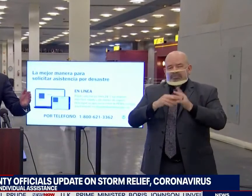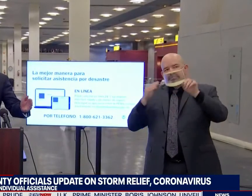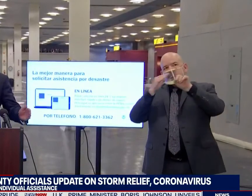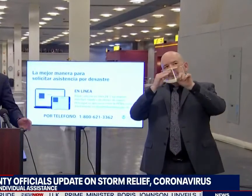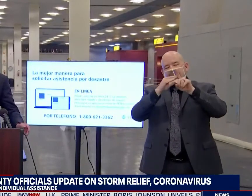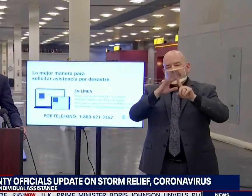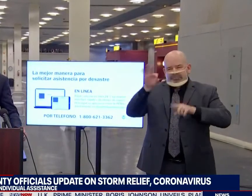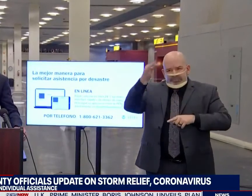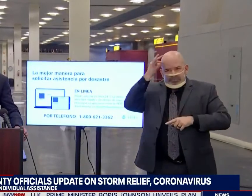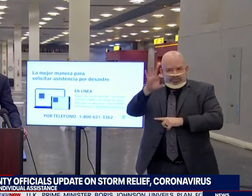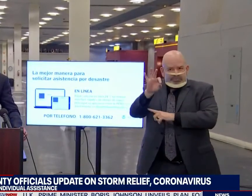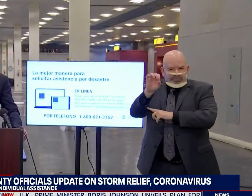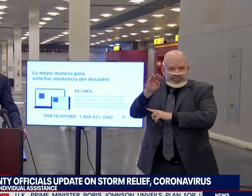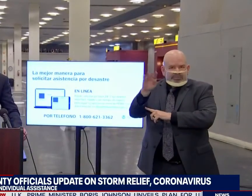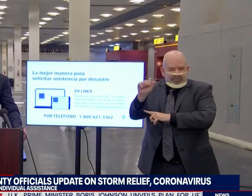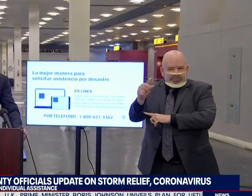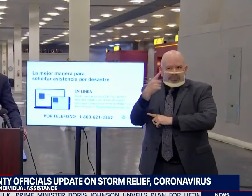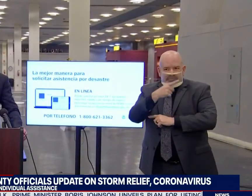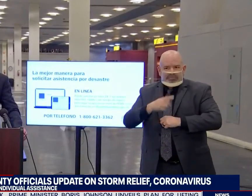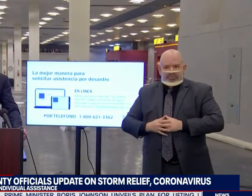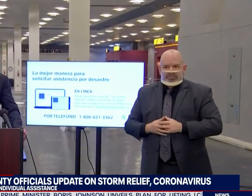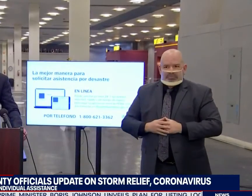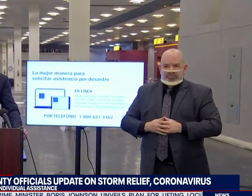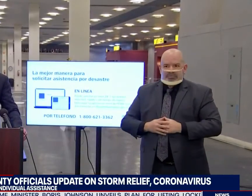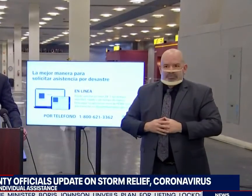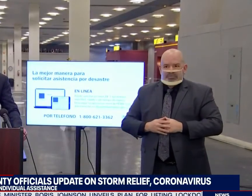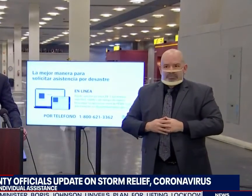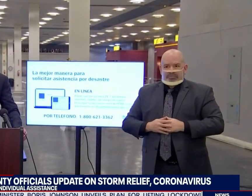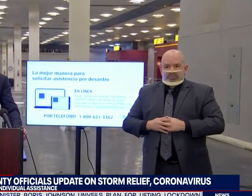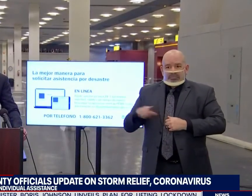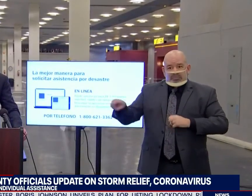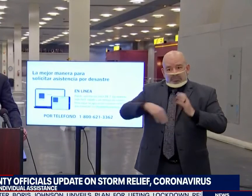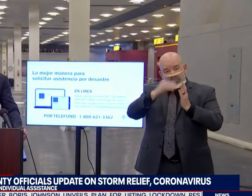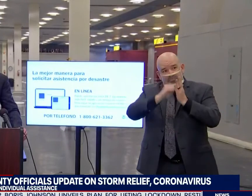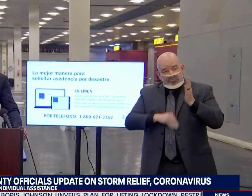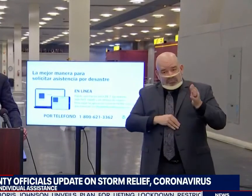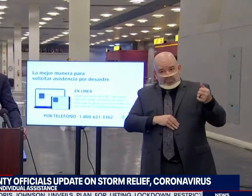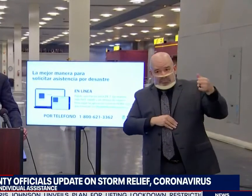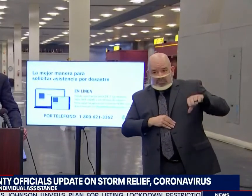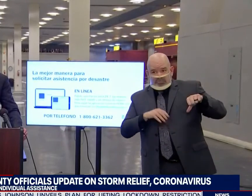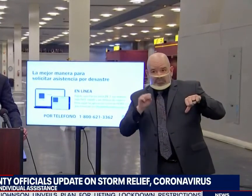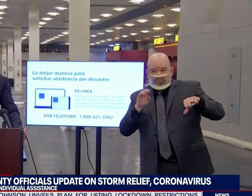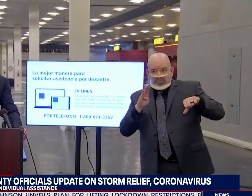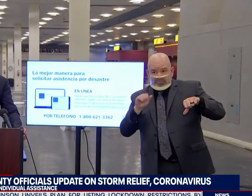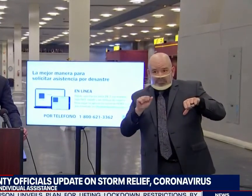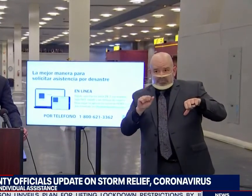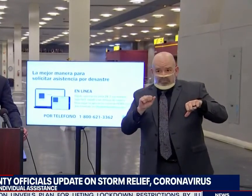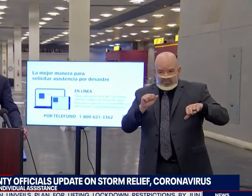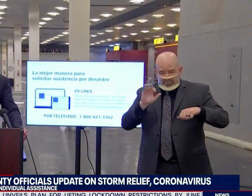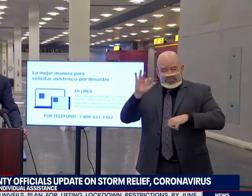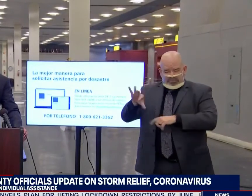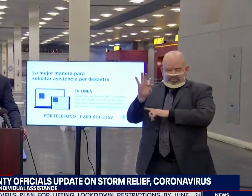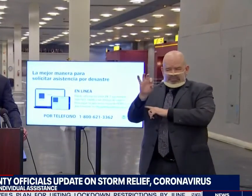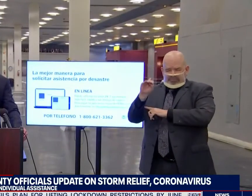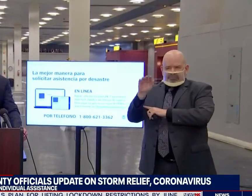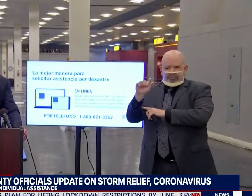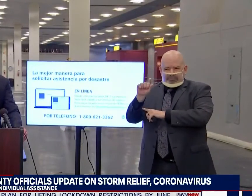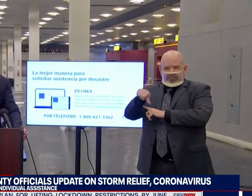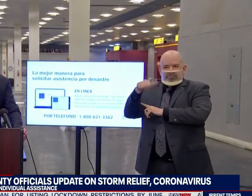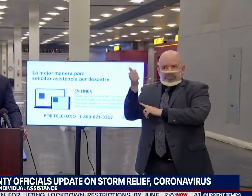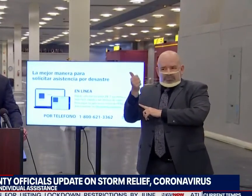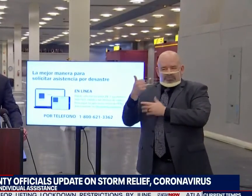you don't get an SBA loan and you apply for one, there there's other things that may be available to you. Hey, look, I want to talk to